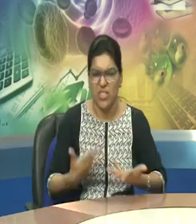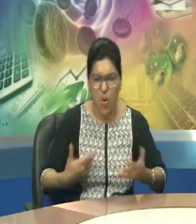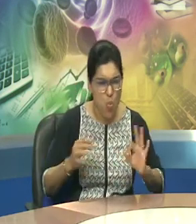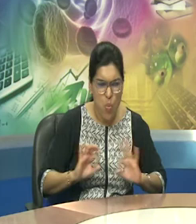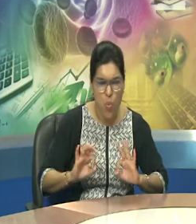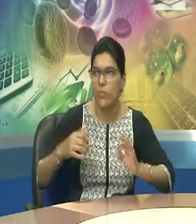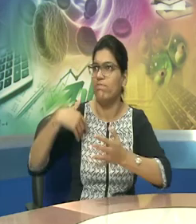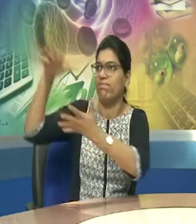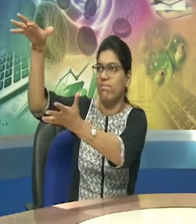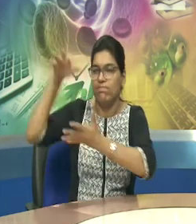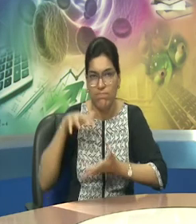resourcing.